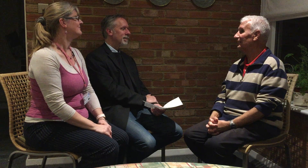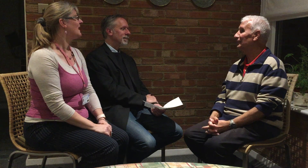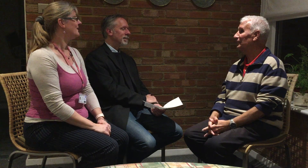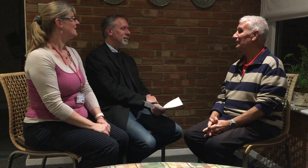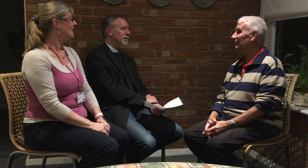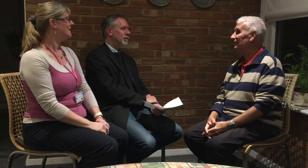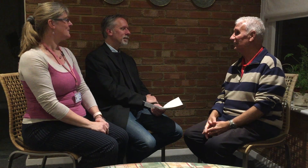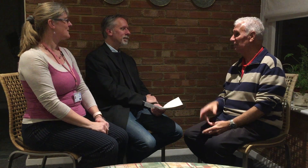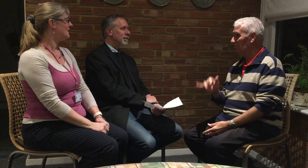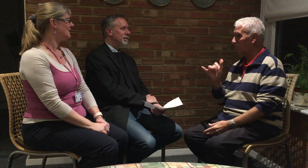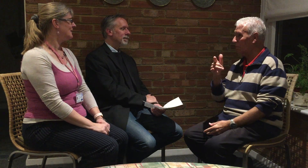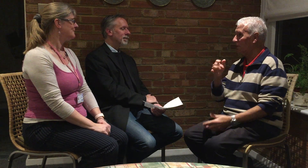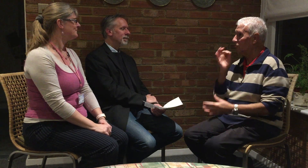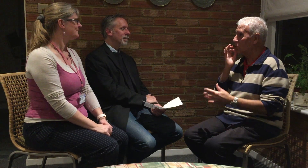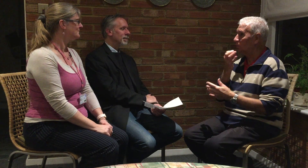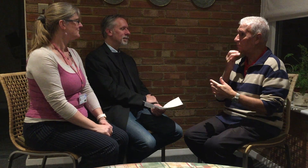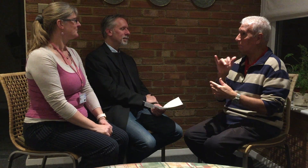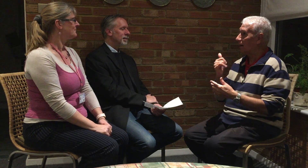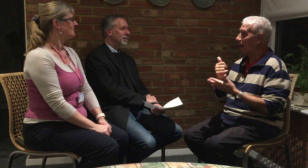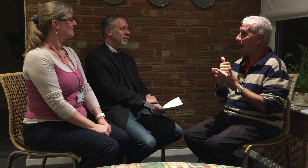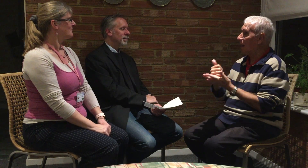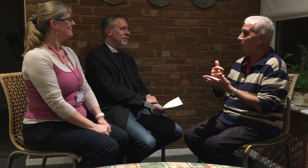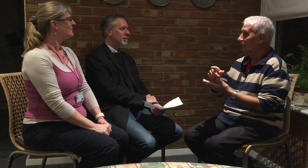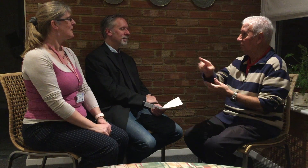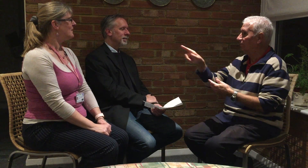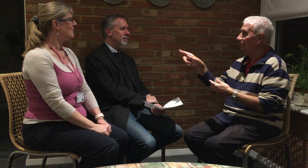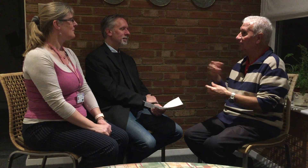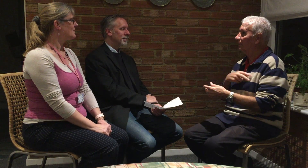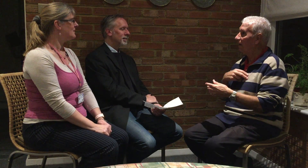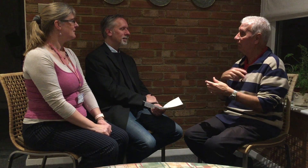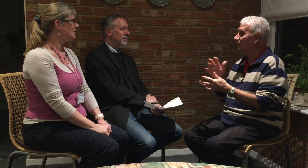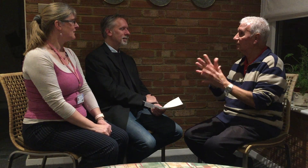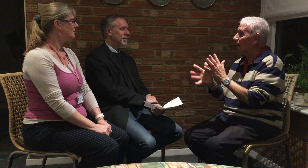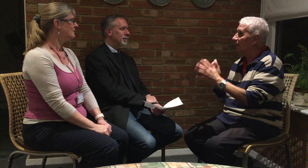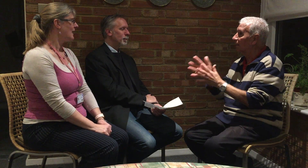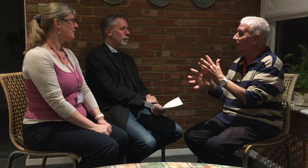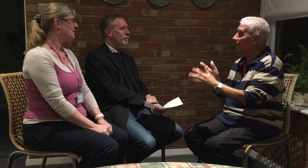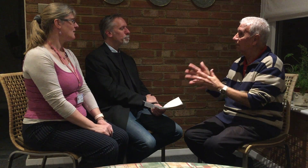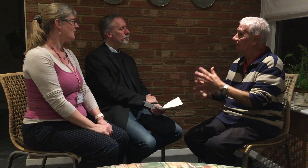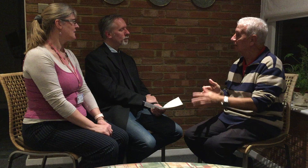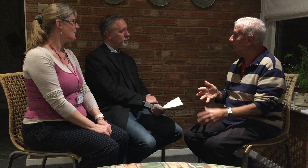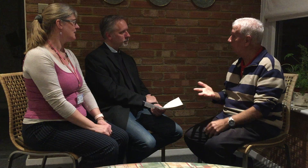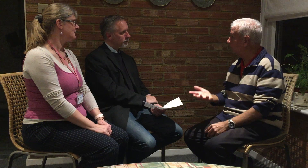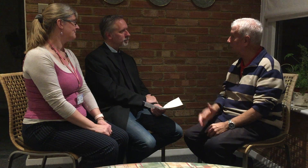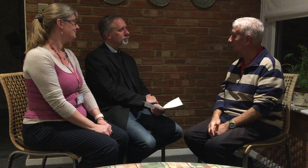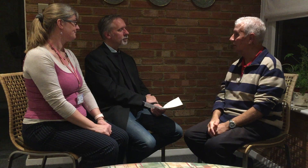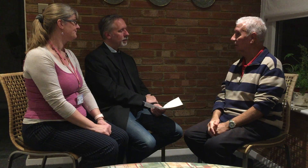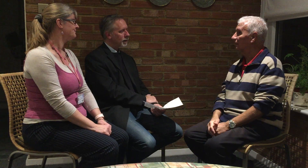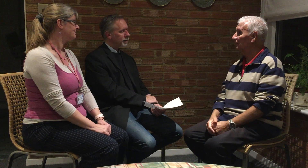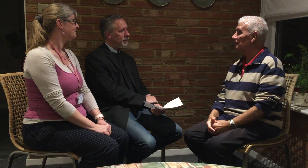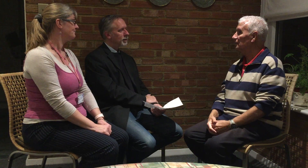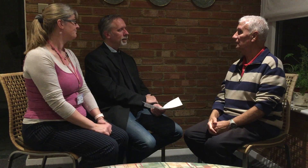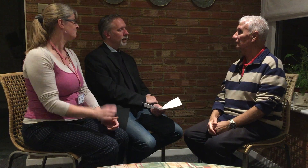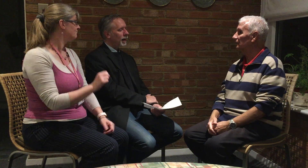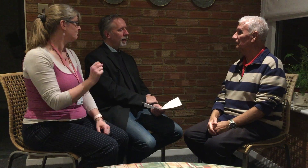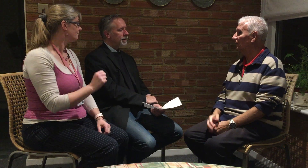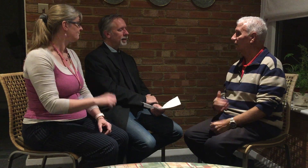Yeah, no, absolutely. Maybe Rose can, help the staff sign. Yeah, and